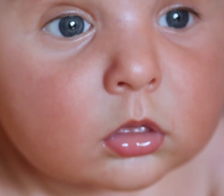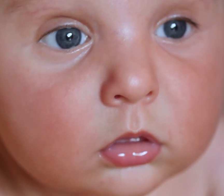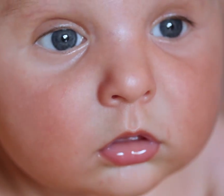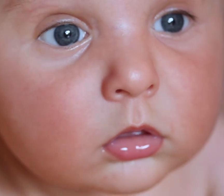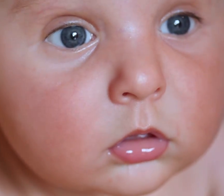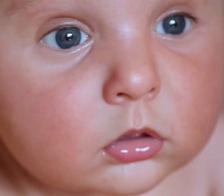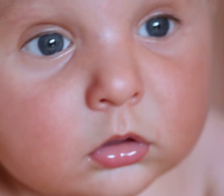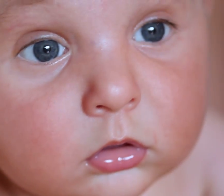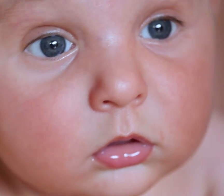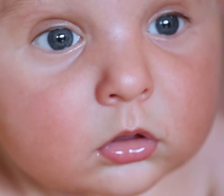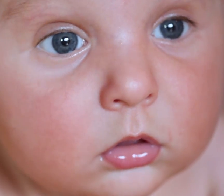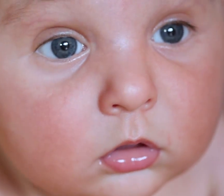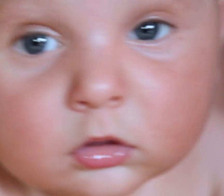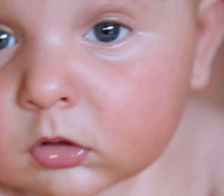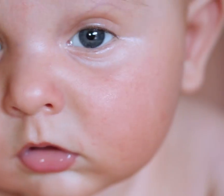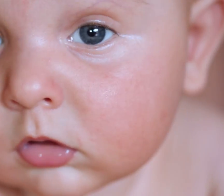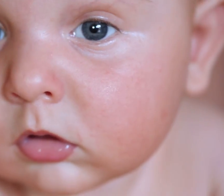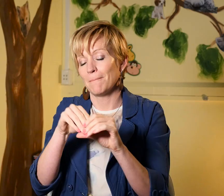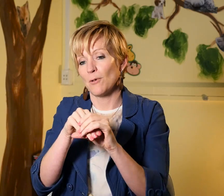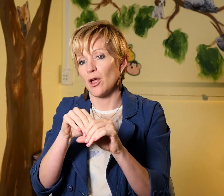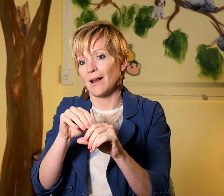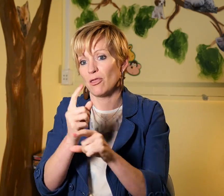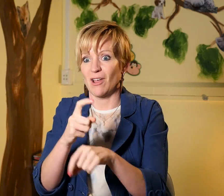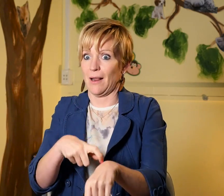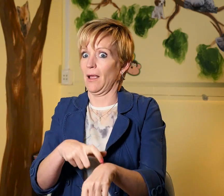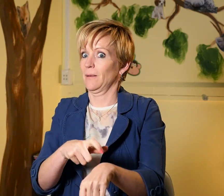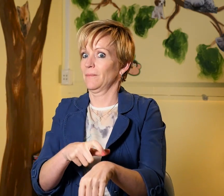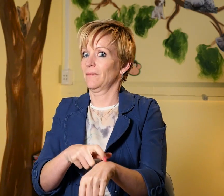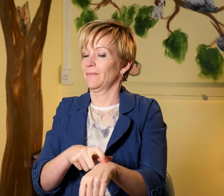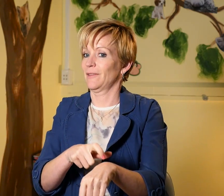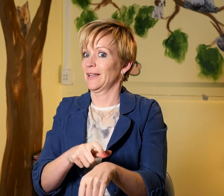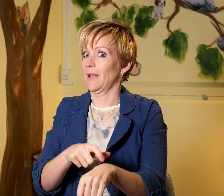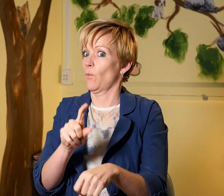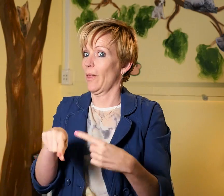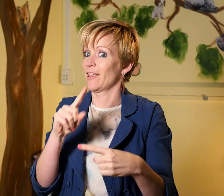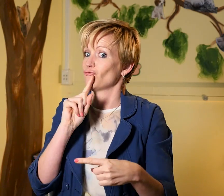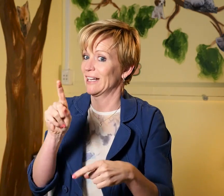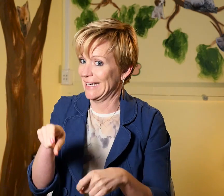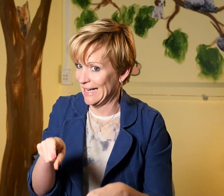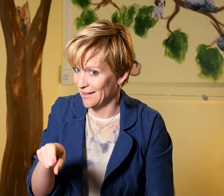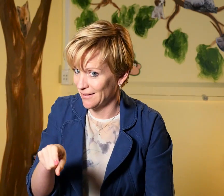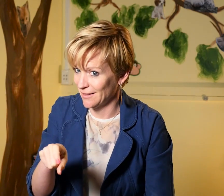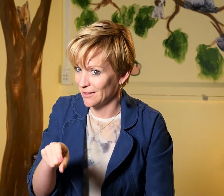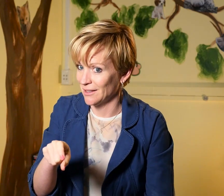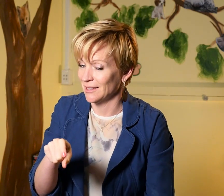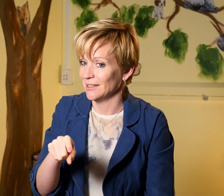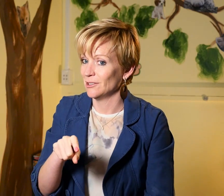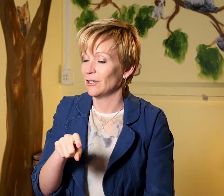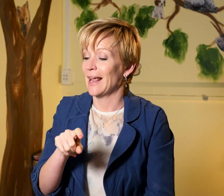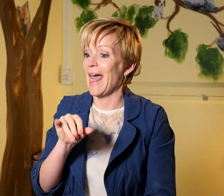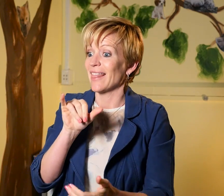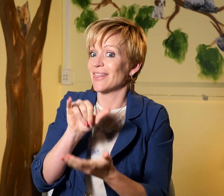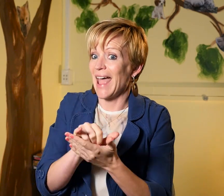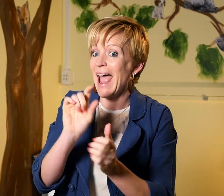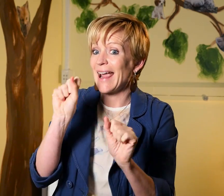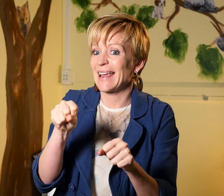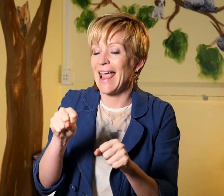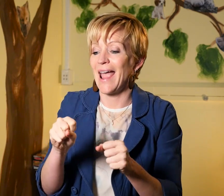exposure would provide the critical language input at the right time. At the time when they really need it the most. And that can